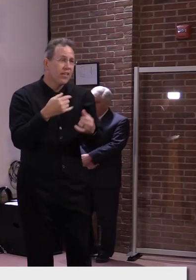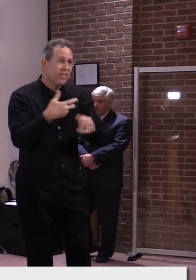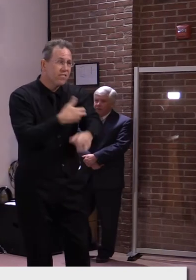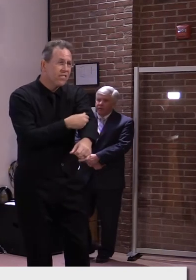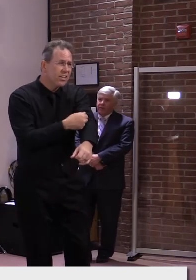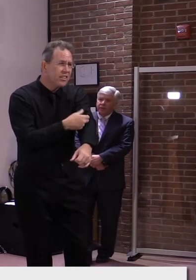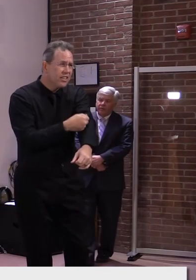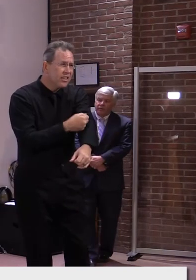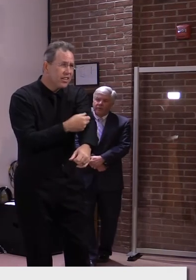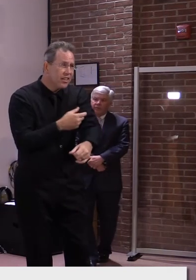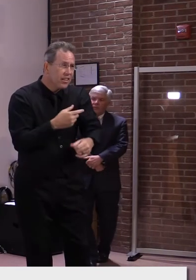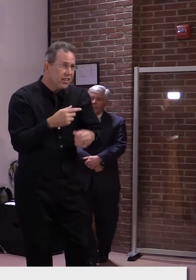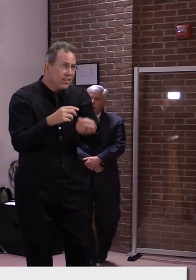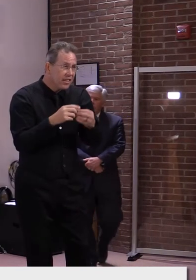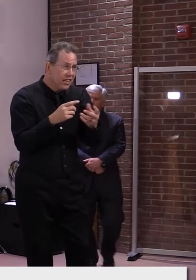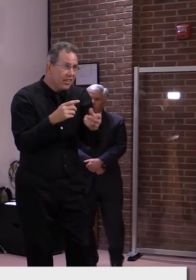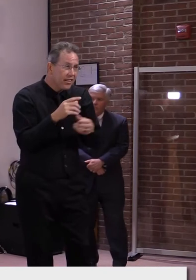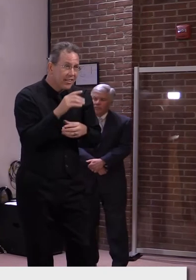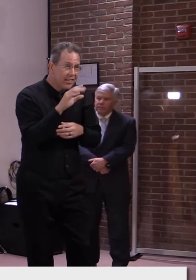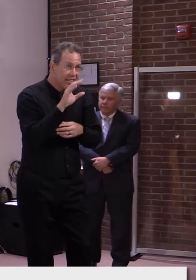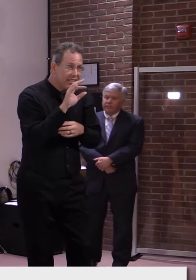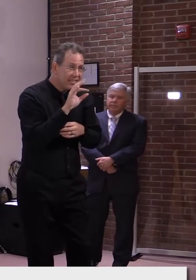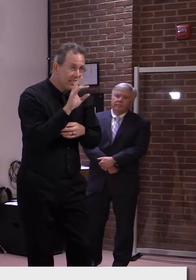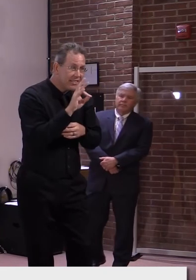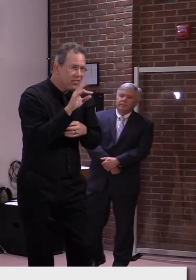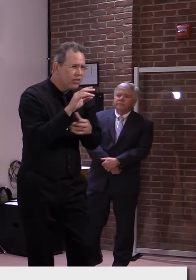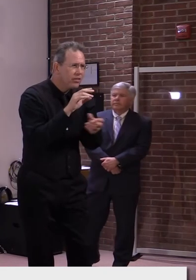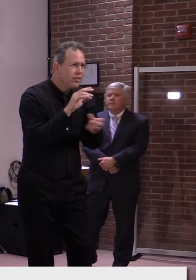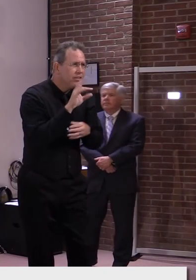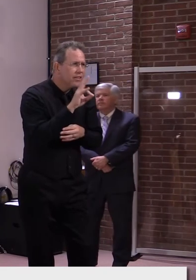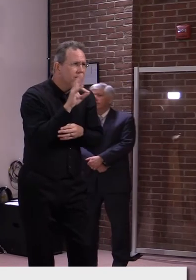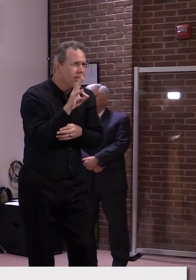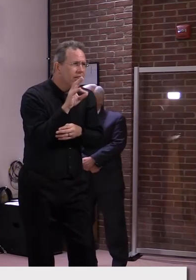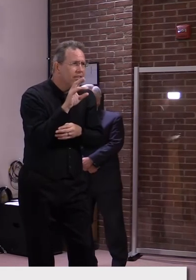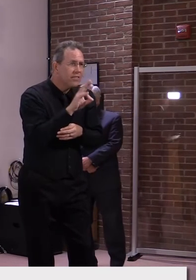correct? I think it might be through Saturday, actually.